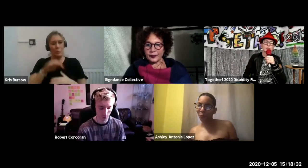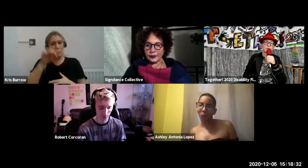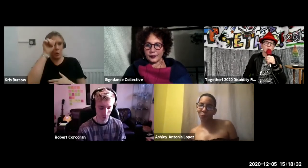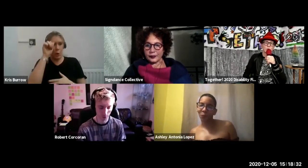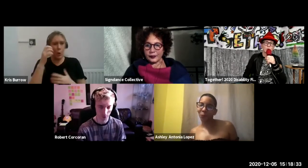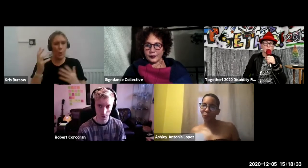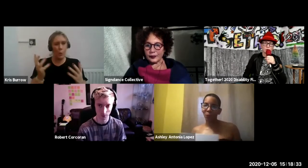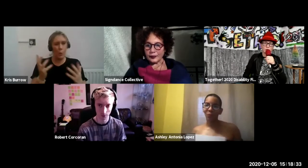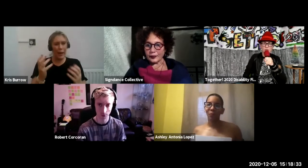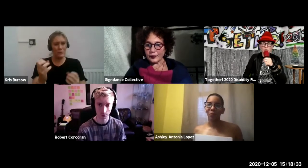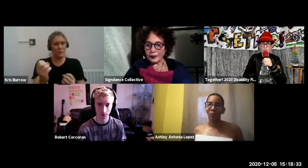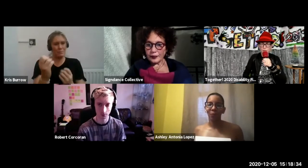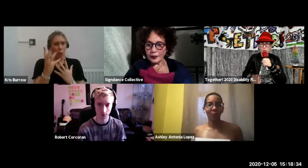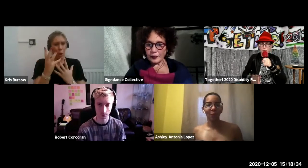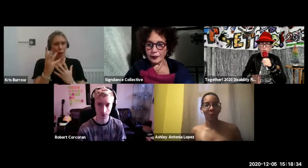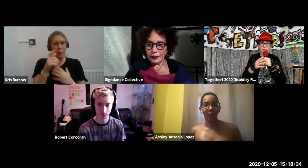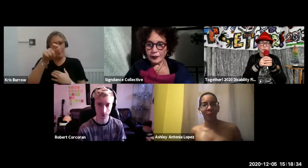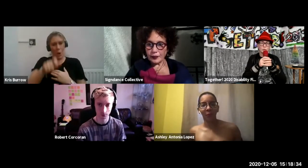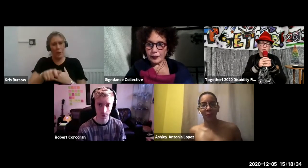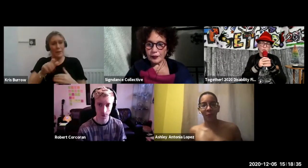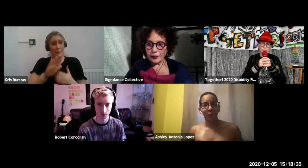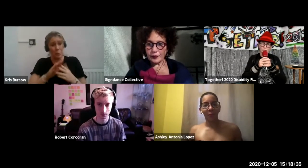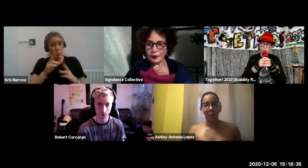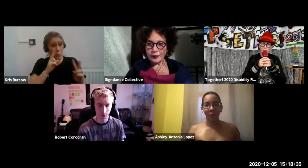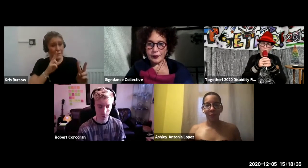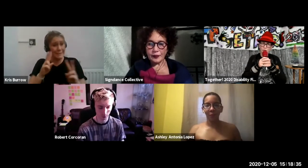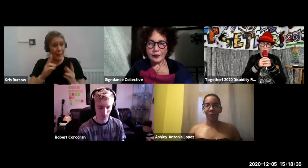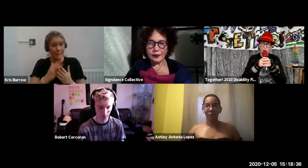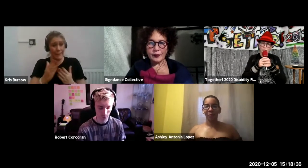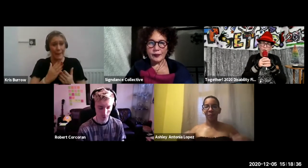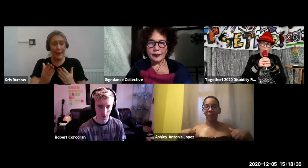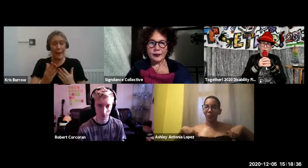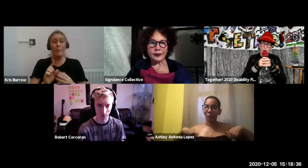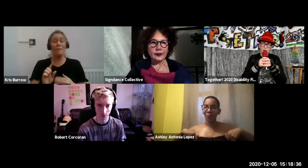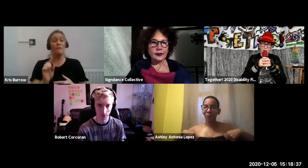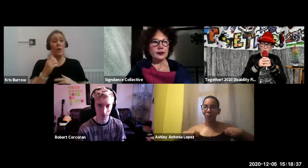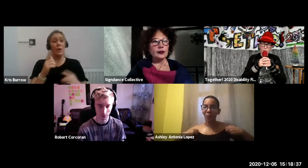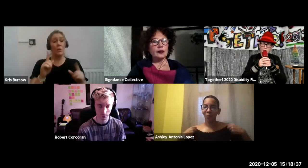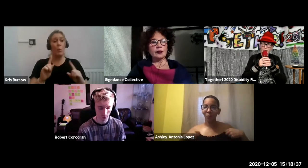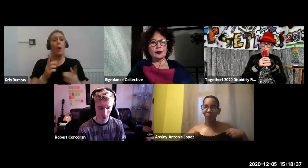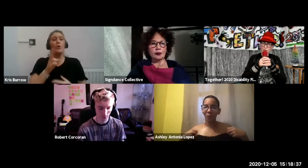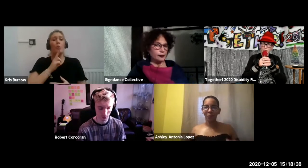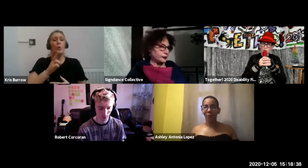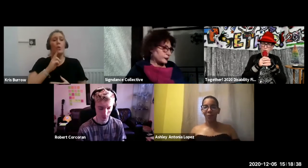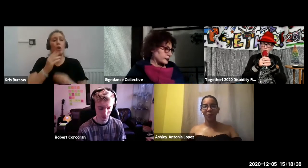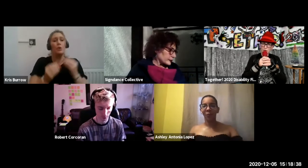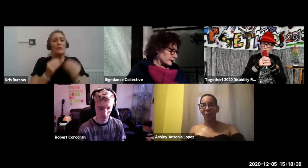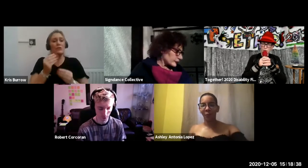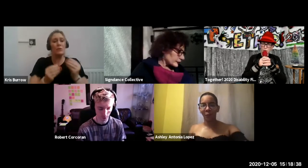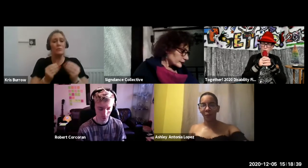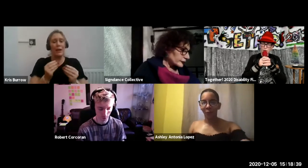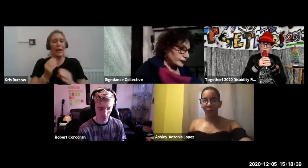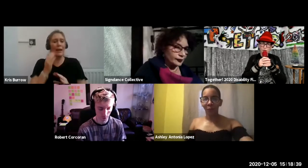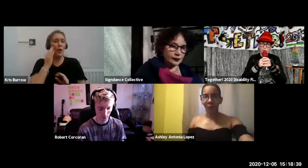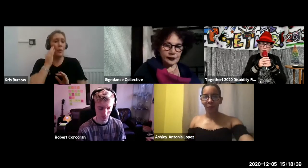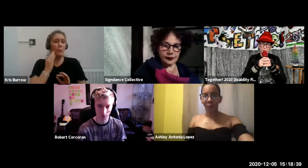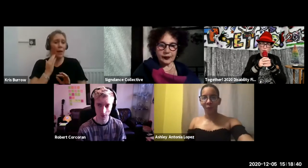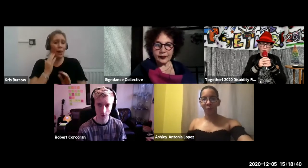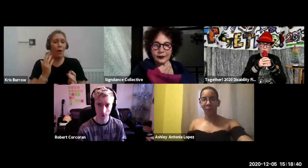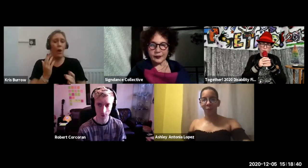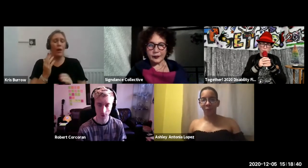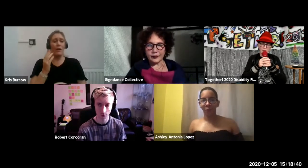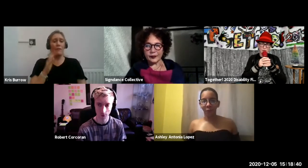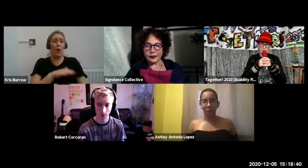So just while I'm doing that, to give a brief bit of audio description, I have pale olive skin, green eyes